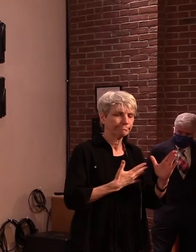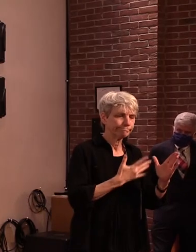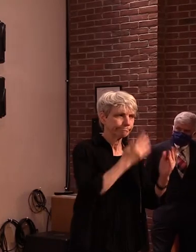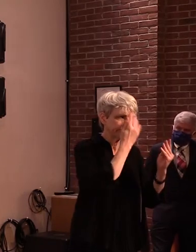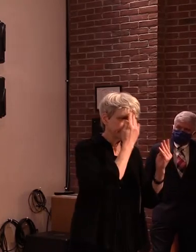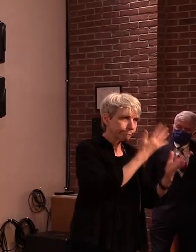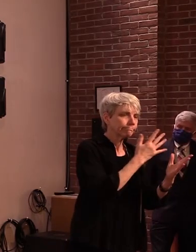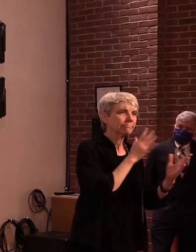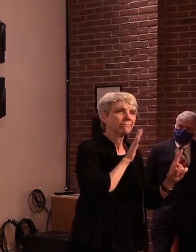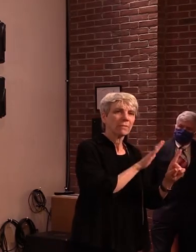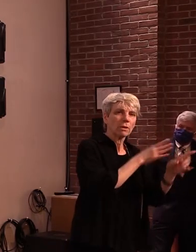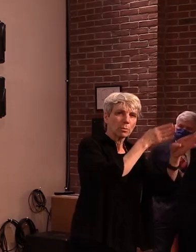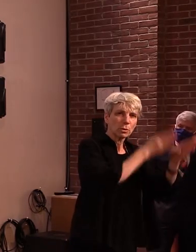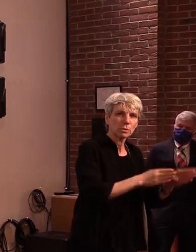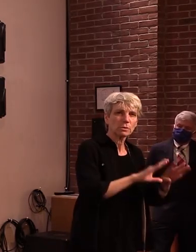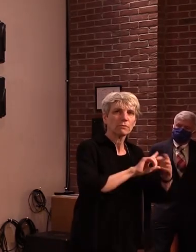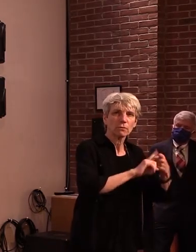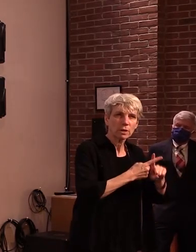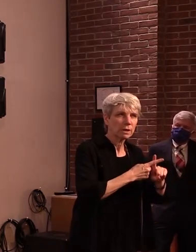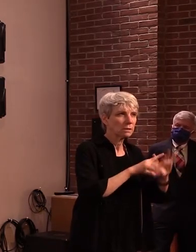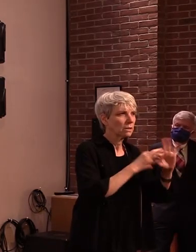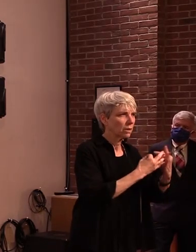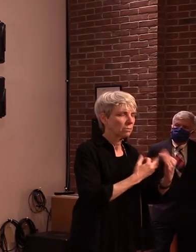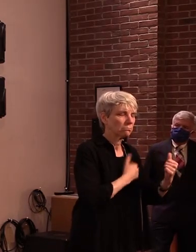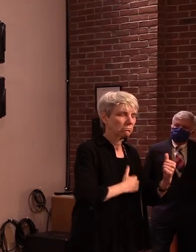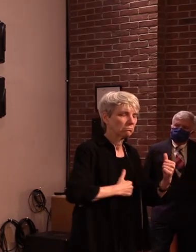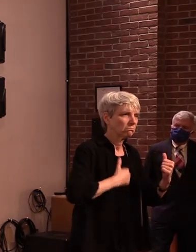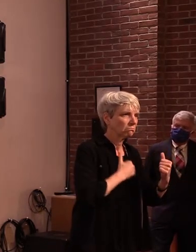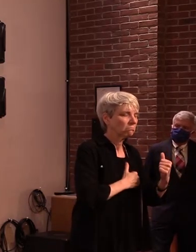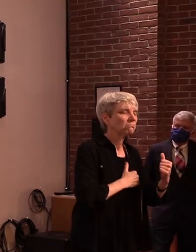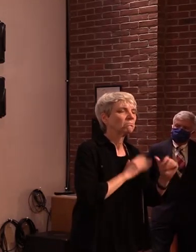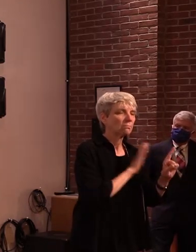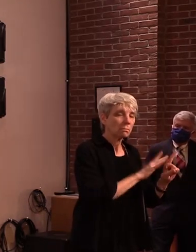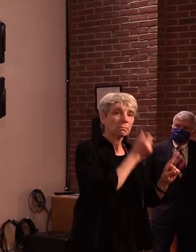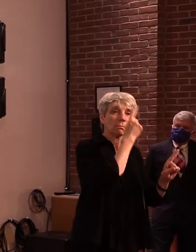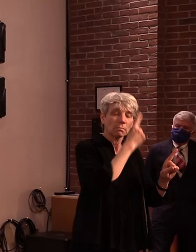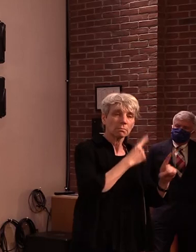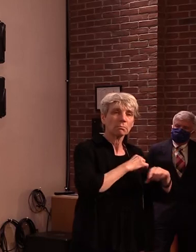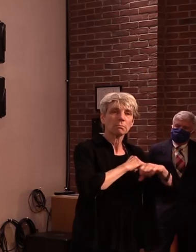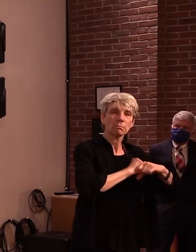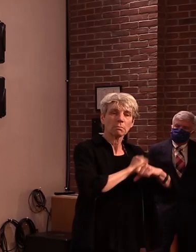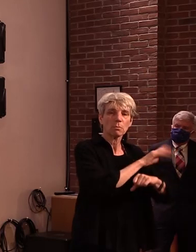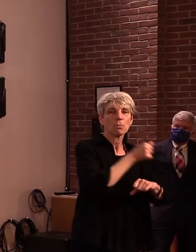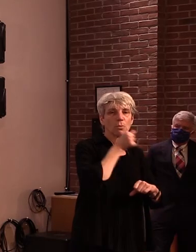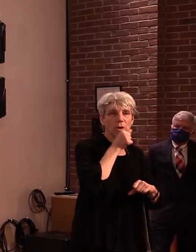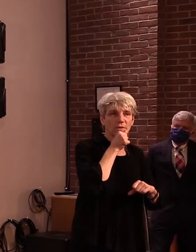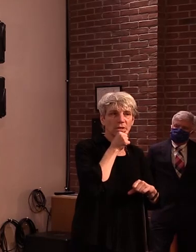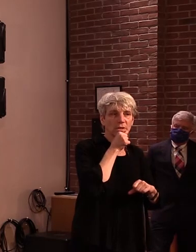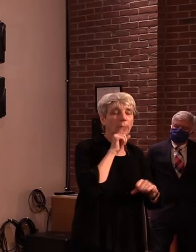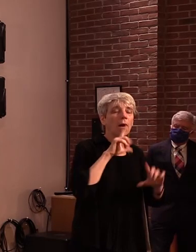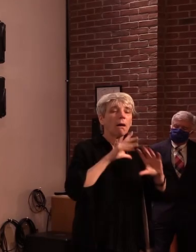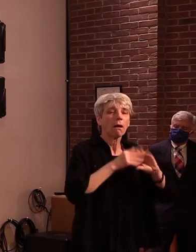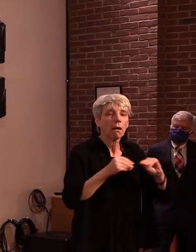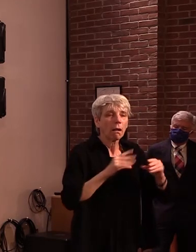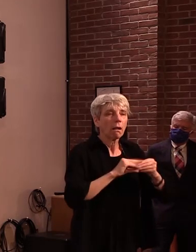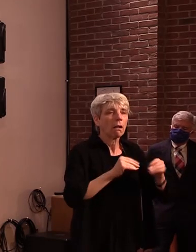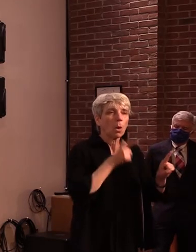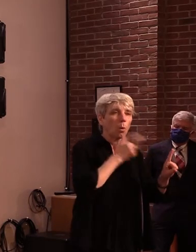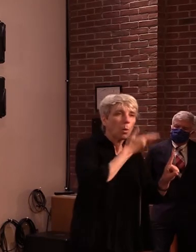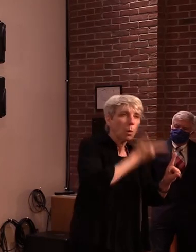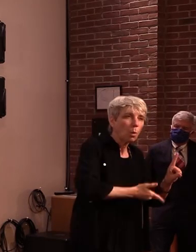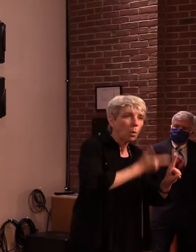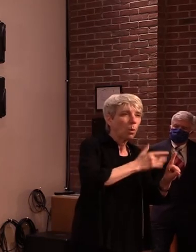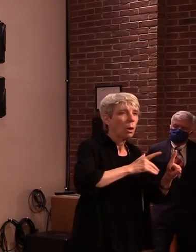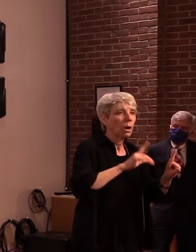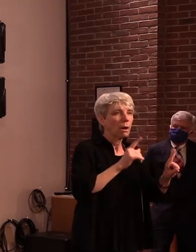ones, friends, and family for their loss. To protect their privacy, we will not be giving any further information about the person or circumstances